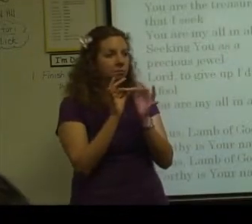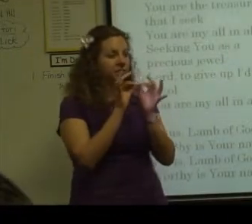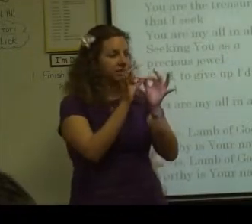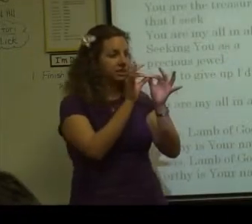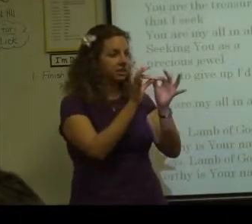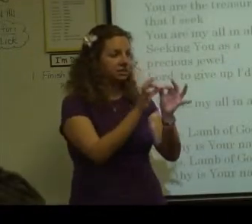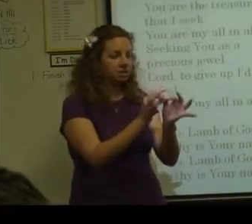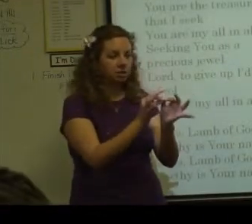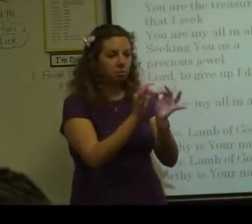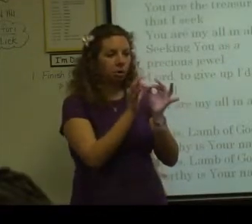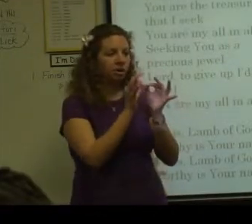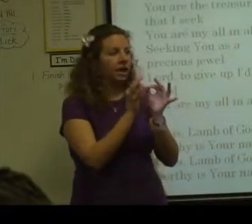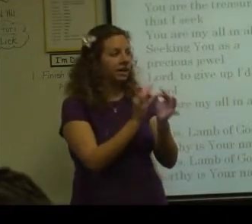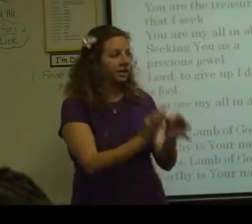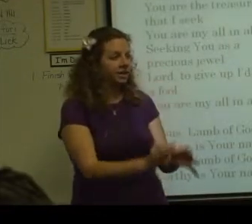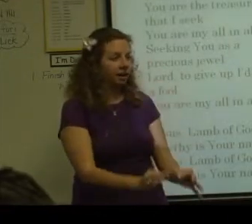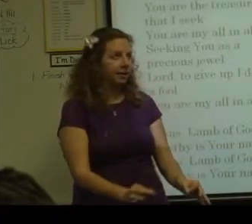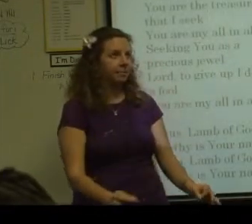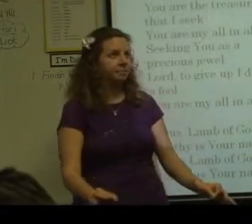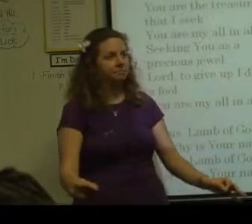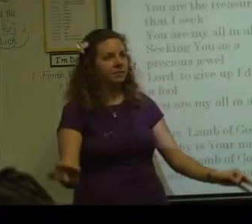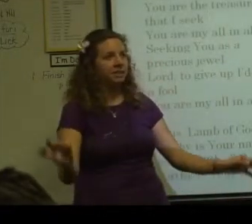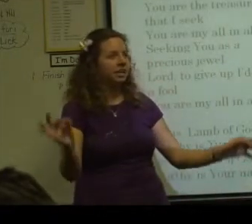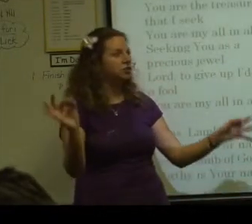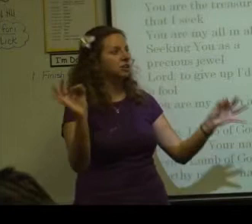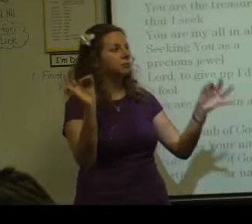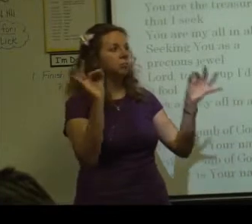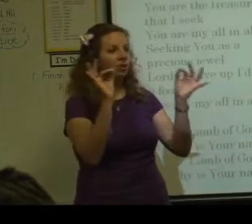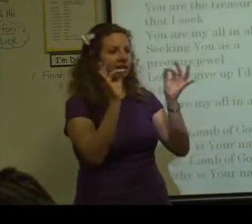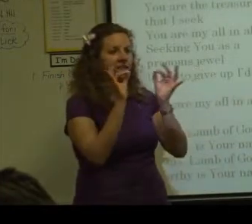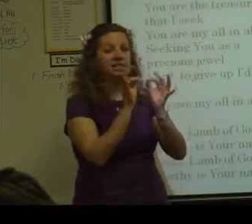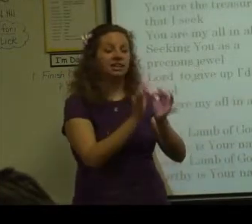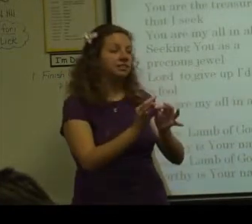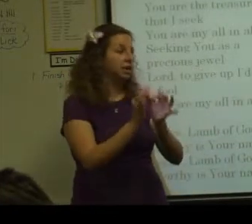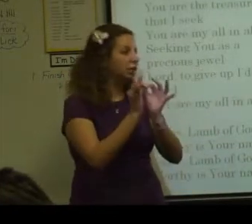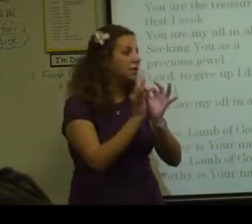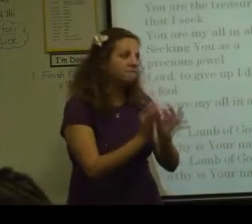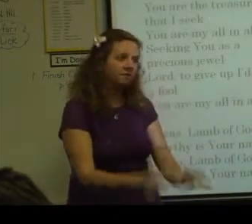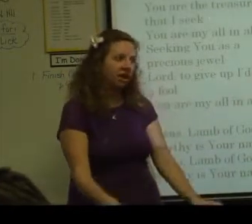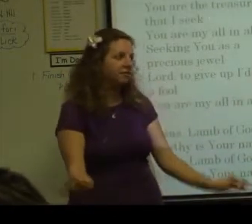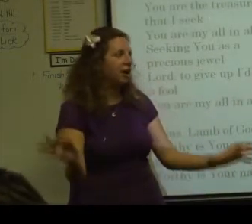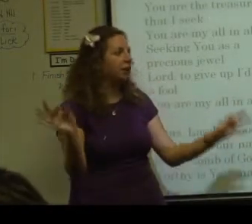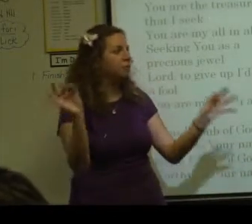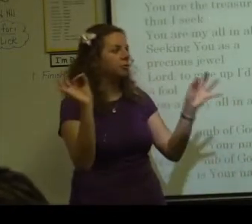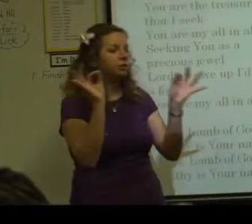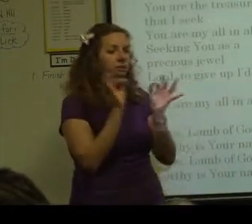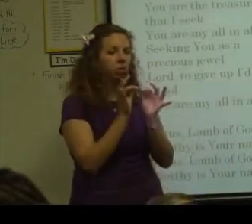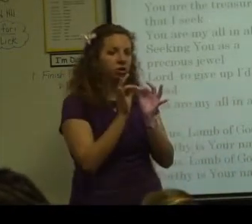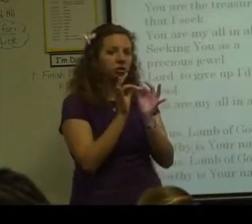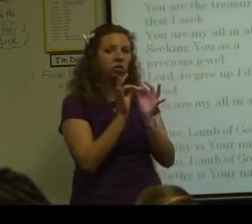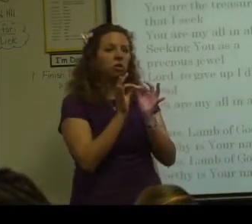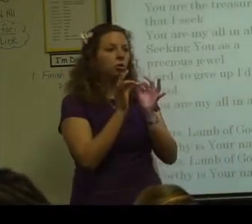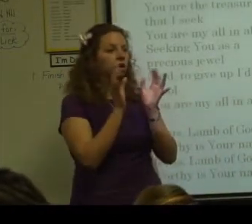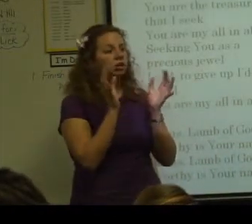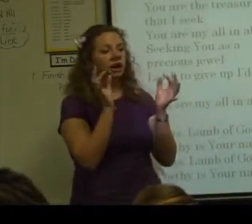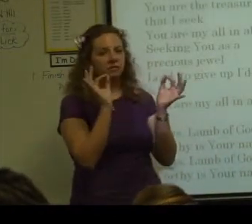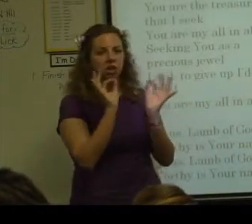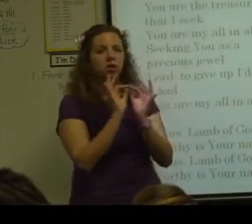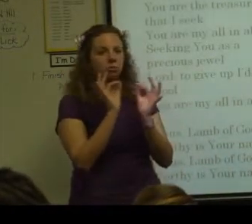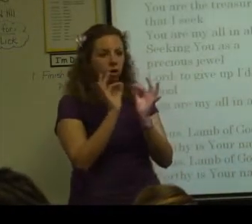But this is the more like exaggerated, more like intense, like very valuable, really important. Or you have like, oh, the